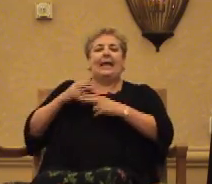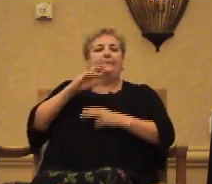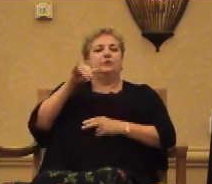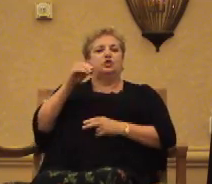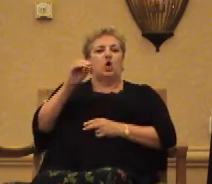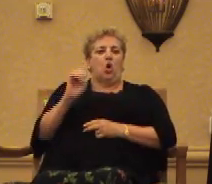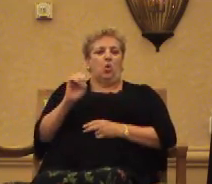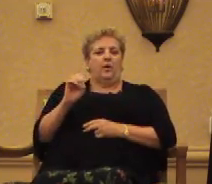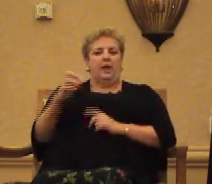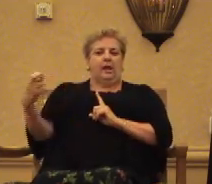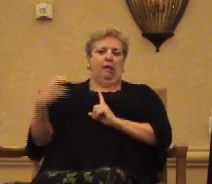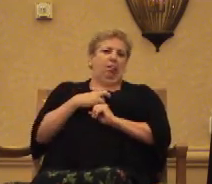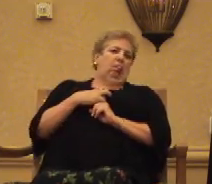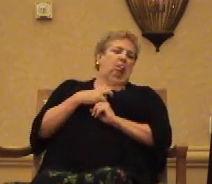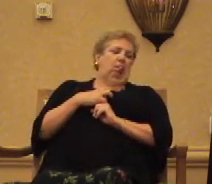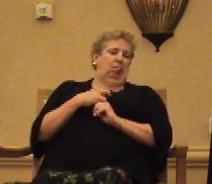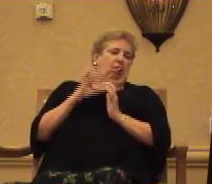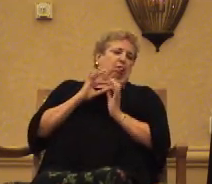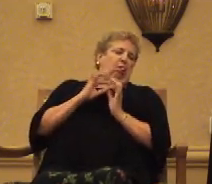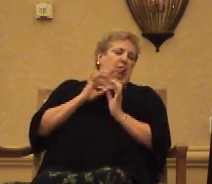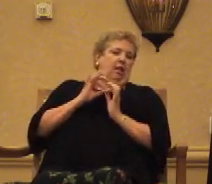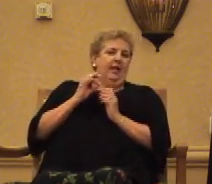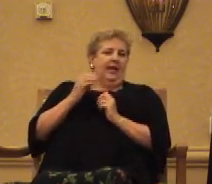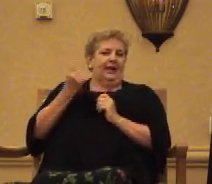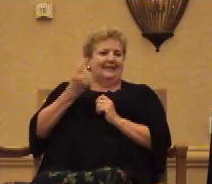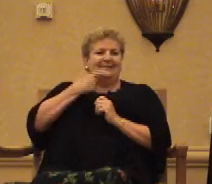Joe Wright cornered me after a meeting, and he said something that was hilarious. And